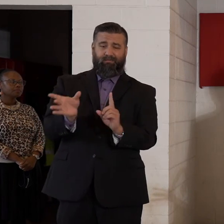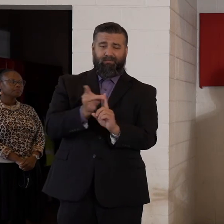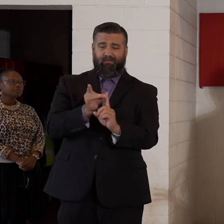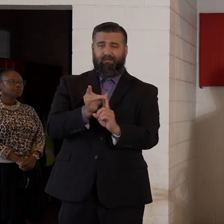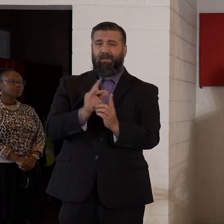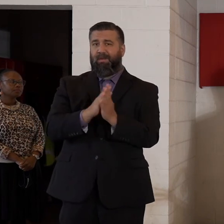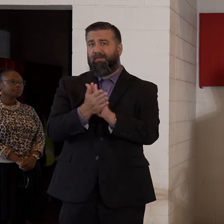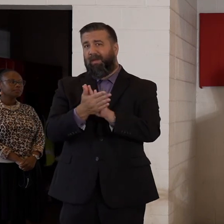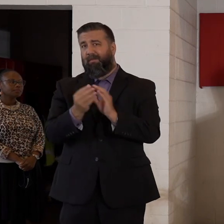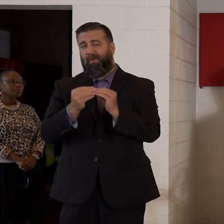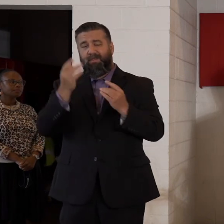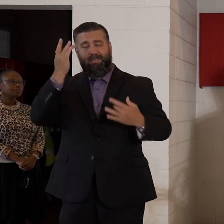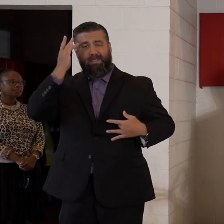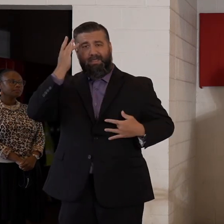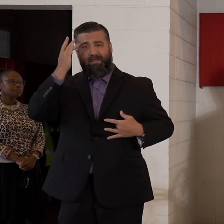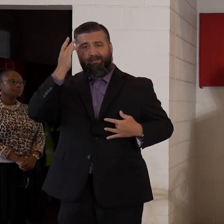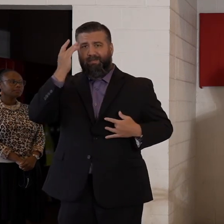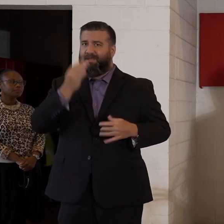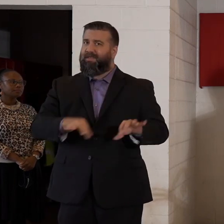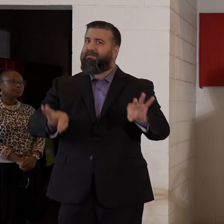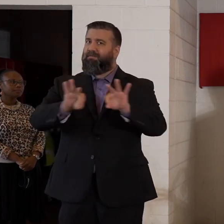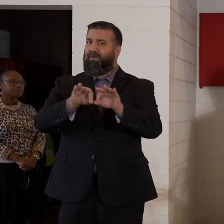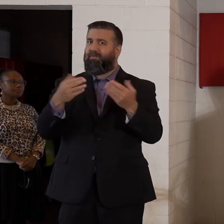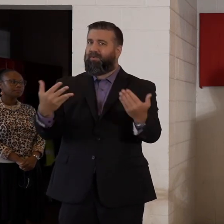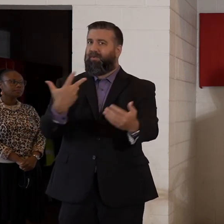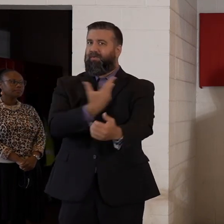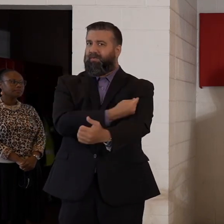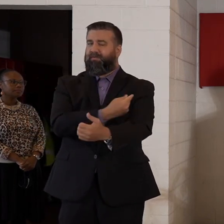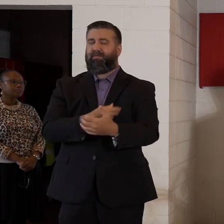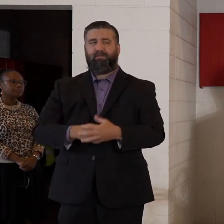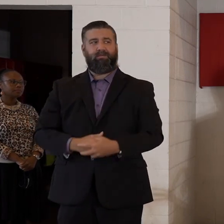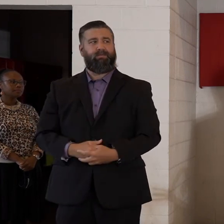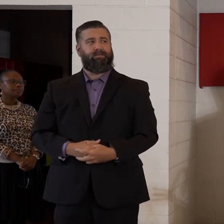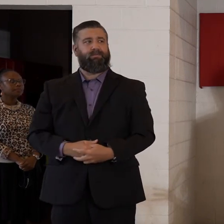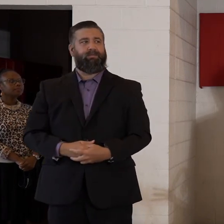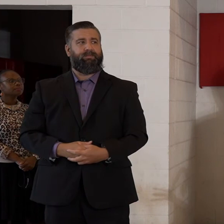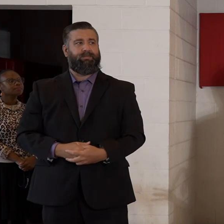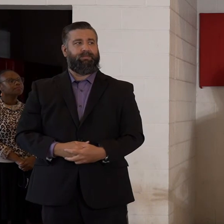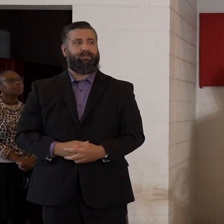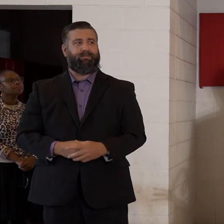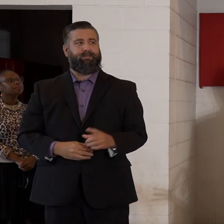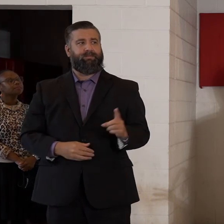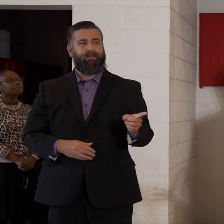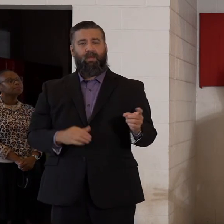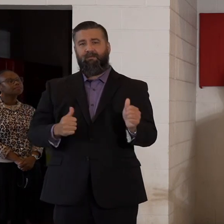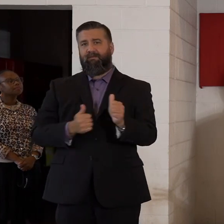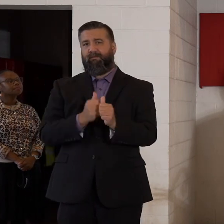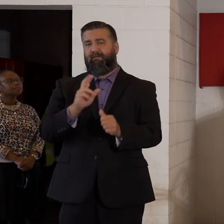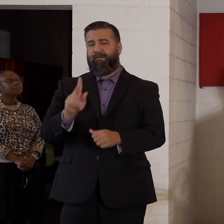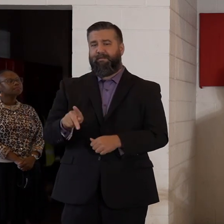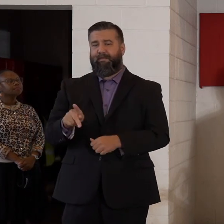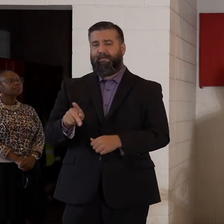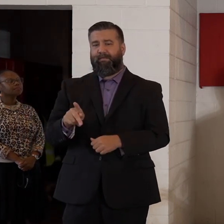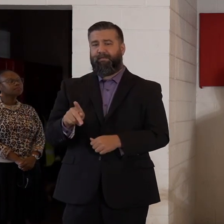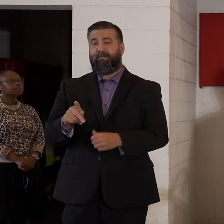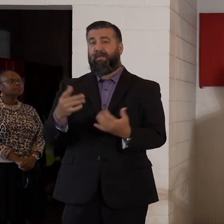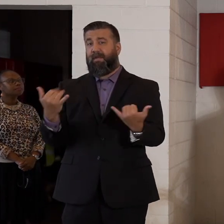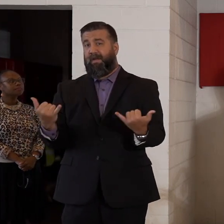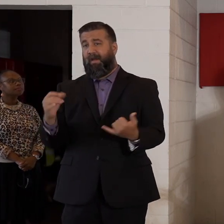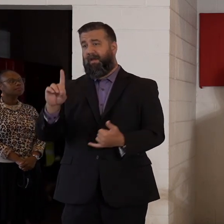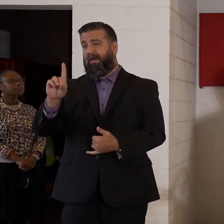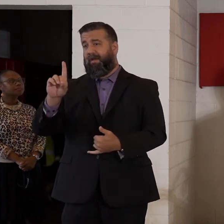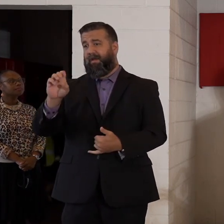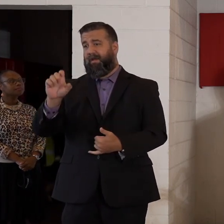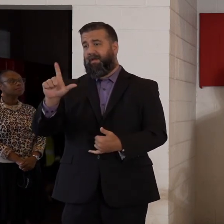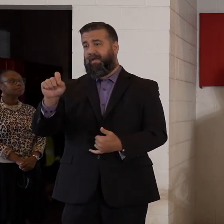folks vaccinated, and we're putting all of our resources into that effort. Follow-up to that is, as the Delta variant